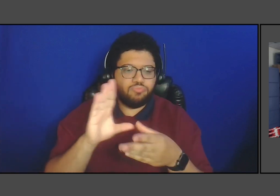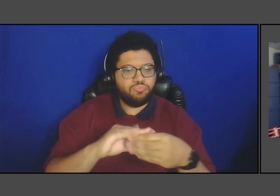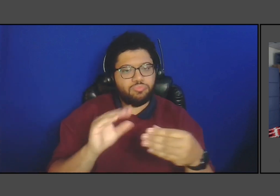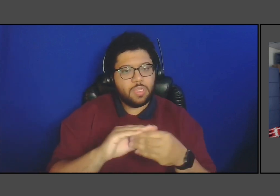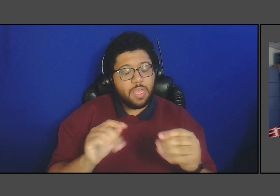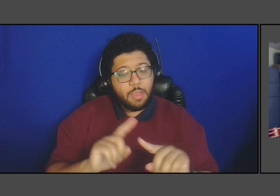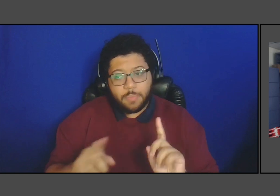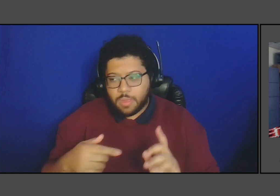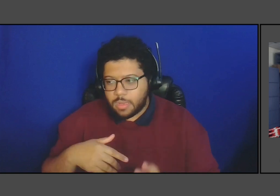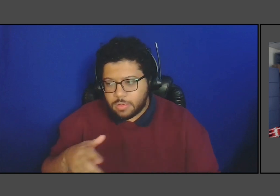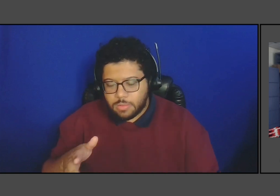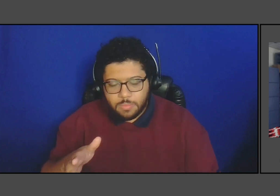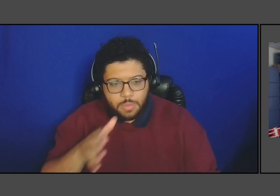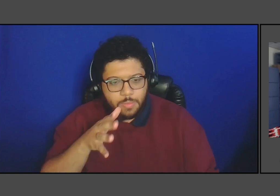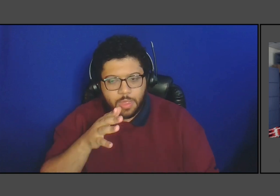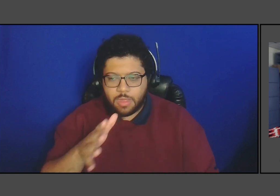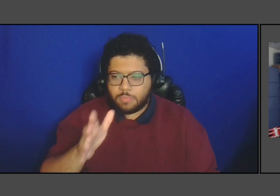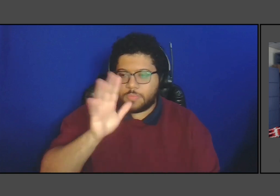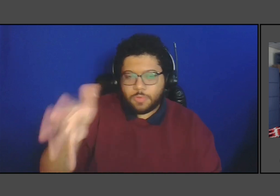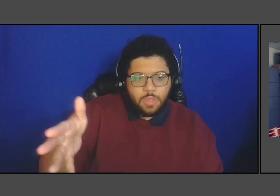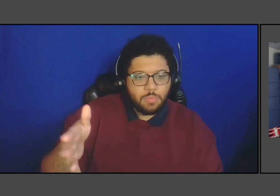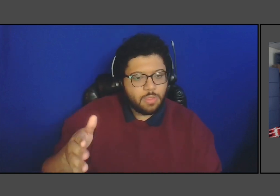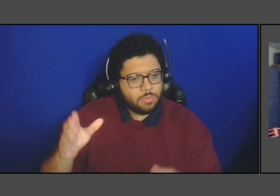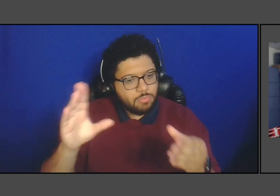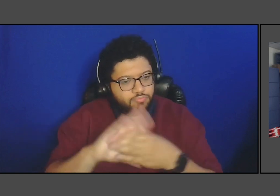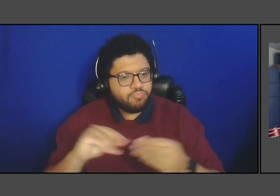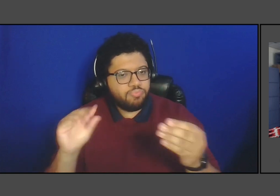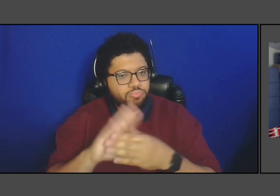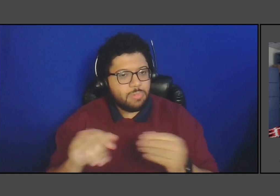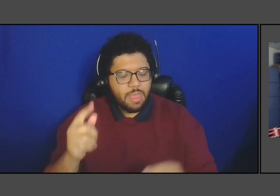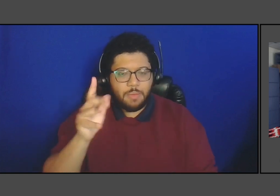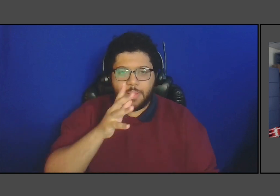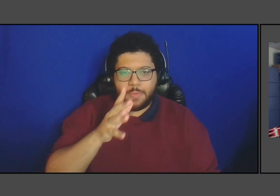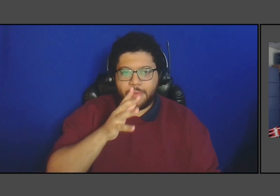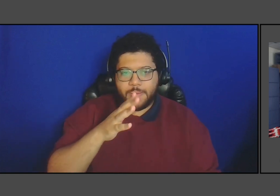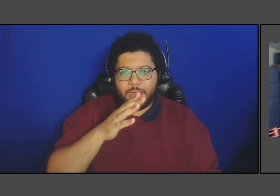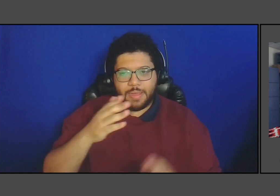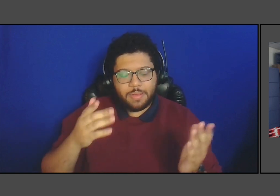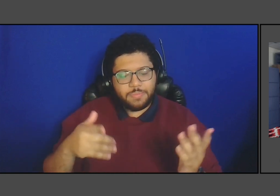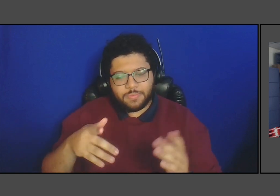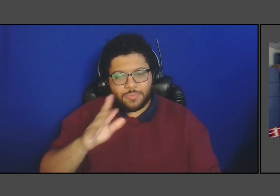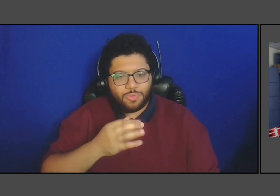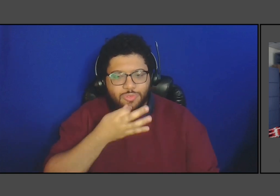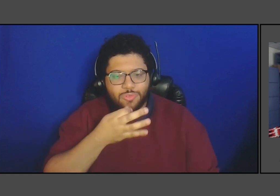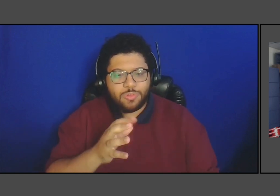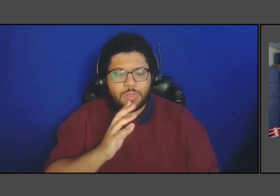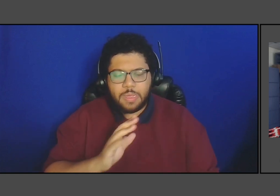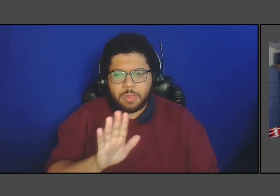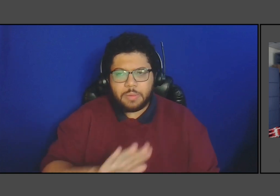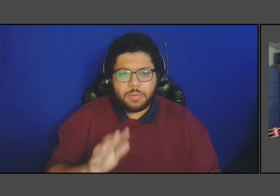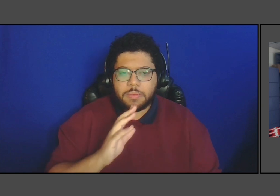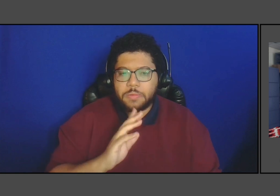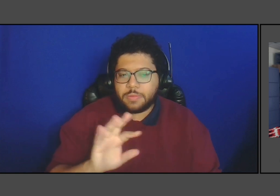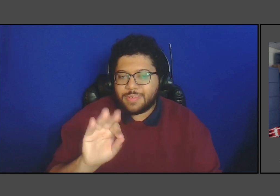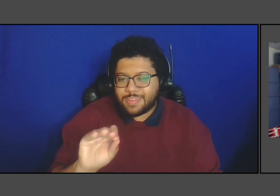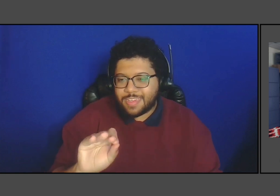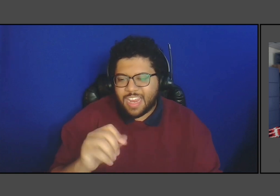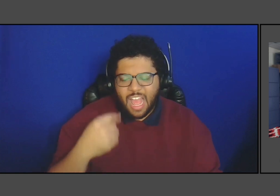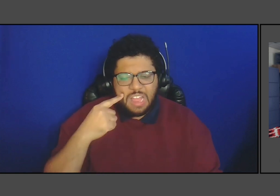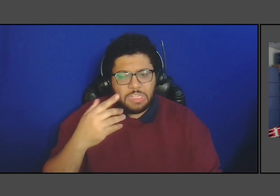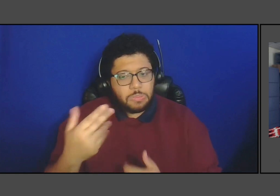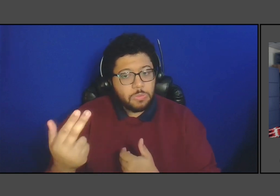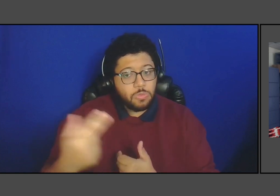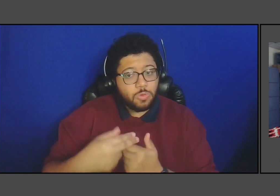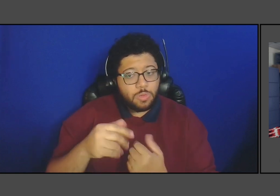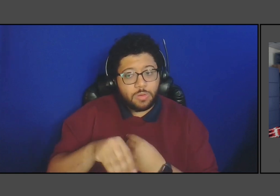now, and she's almost 90. I think she's somewhere in here in Mellon land on virtual. And